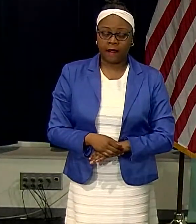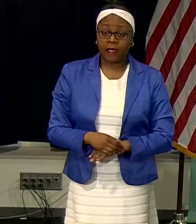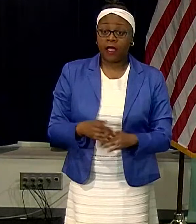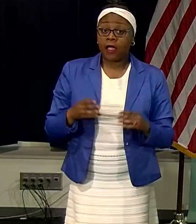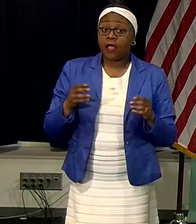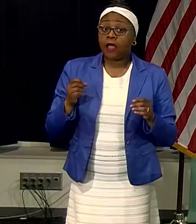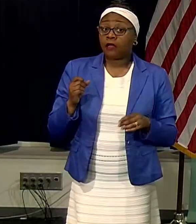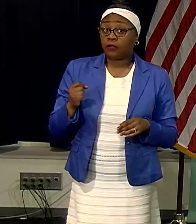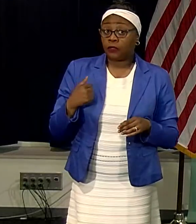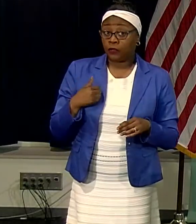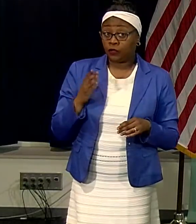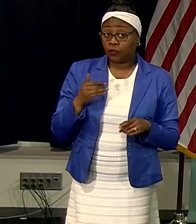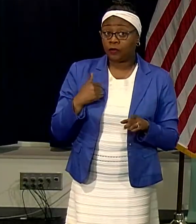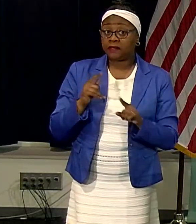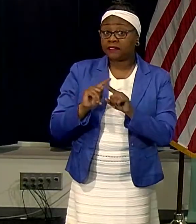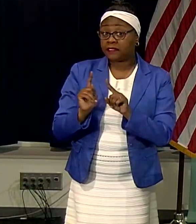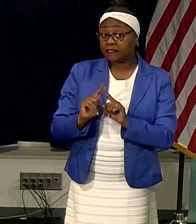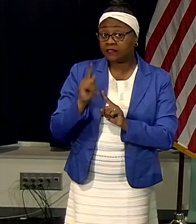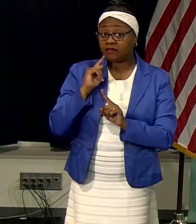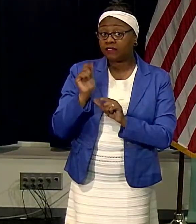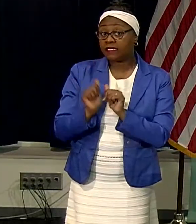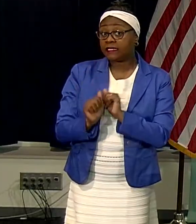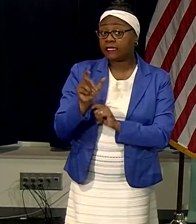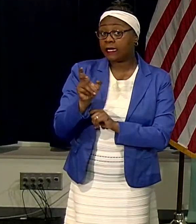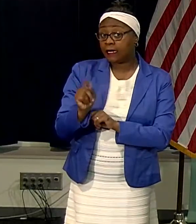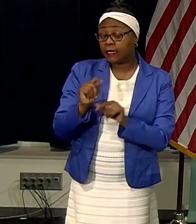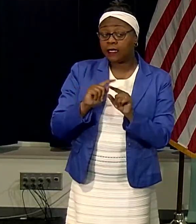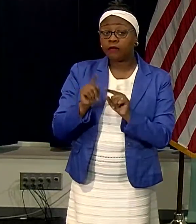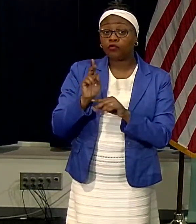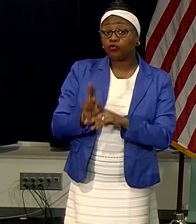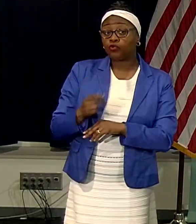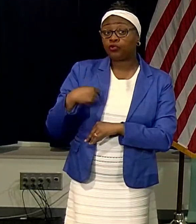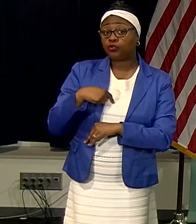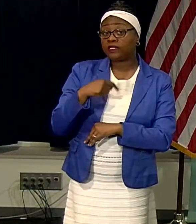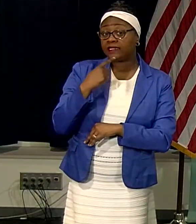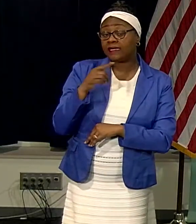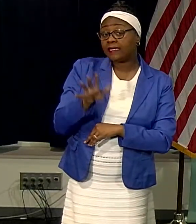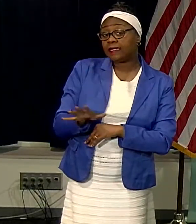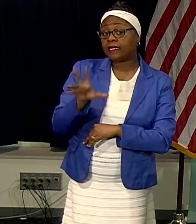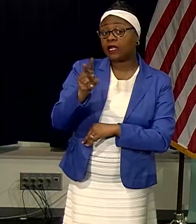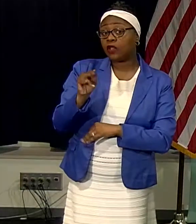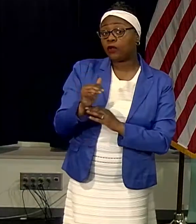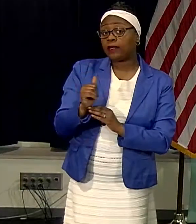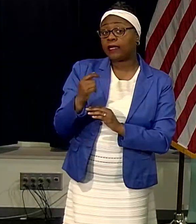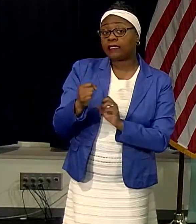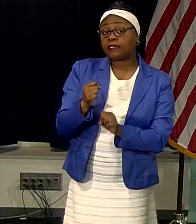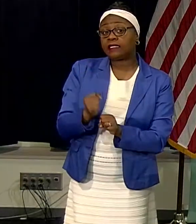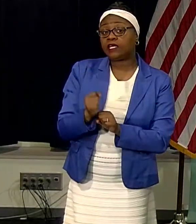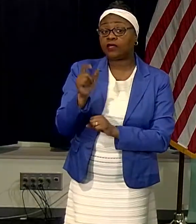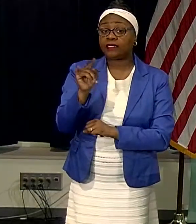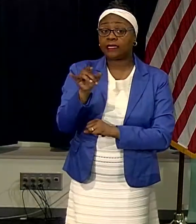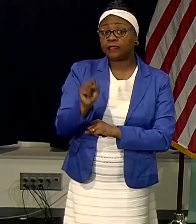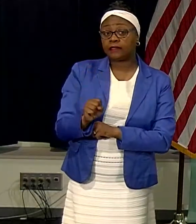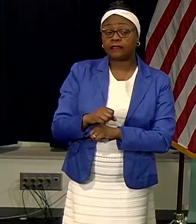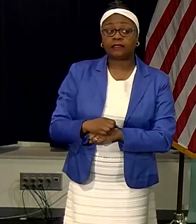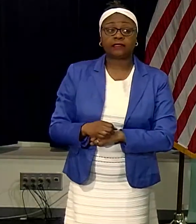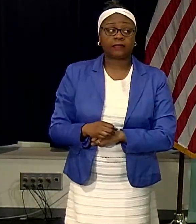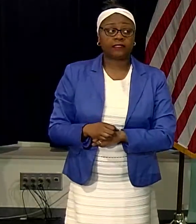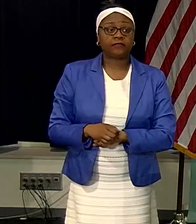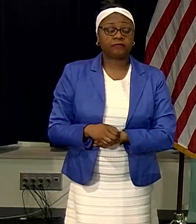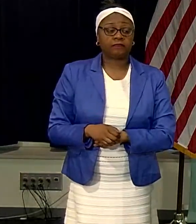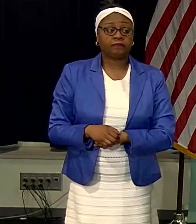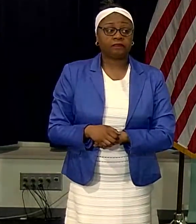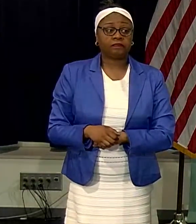So it's going to be different for each lot, but we usually say it's going to be about $30 a year in taxes. Yep,